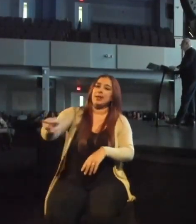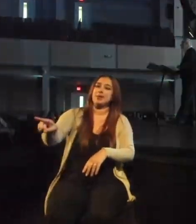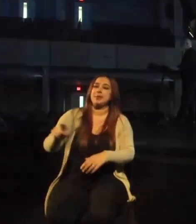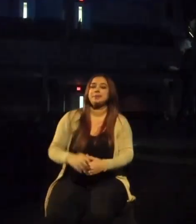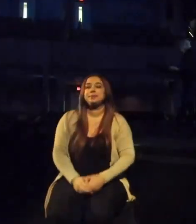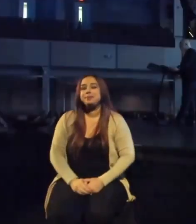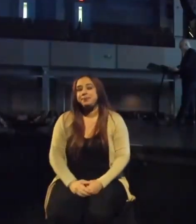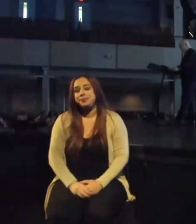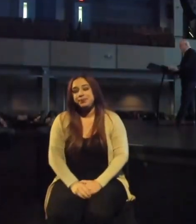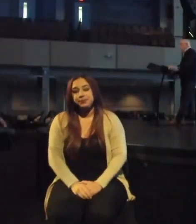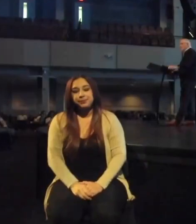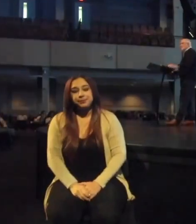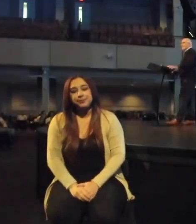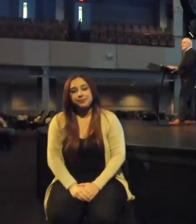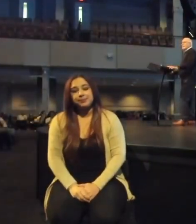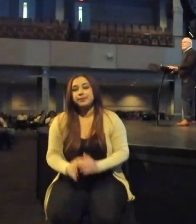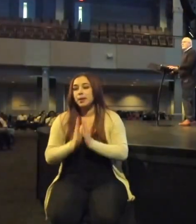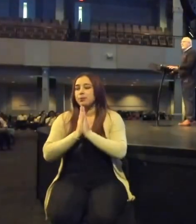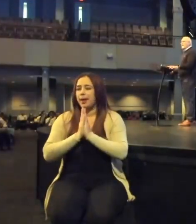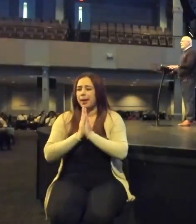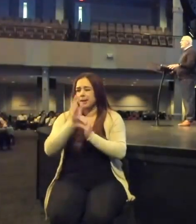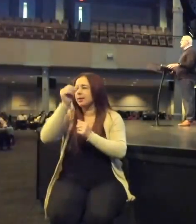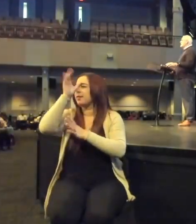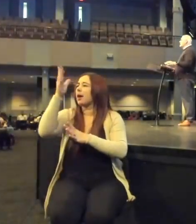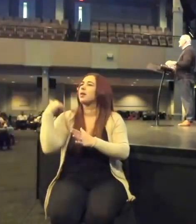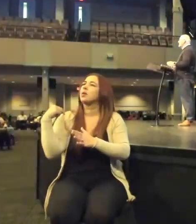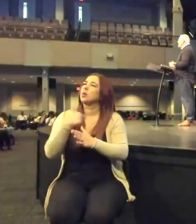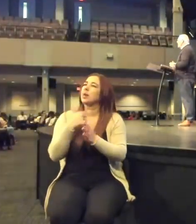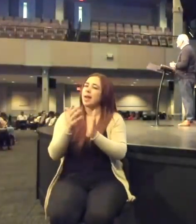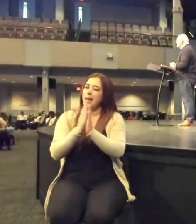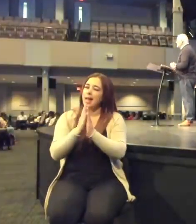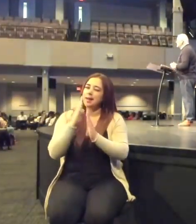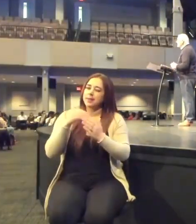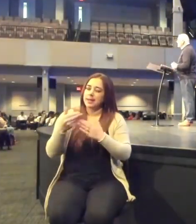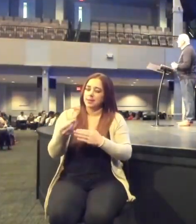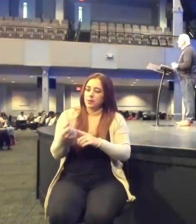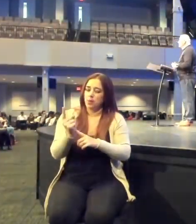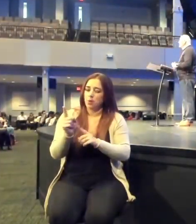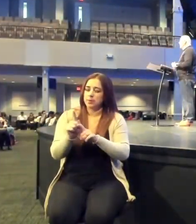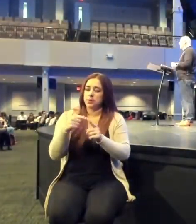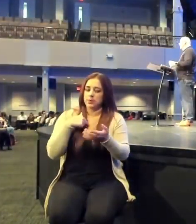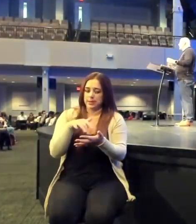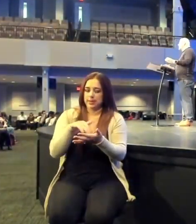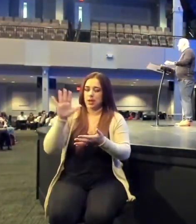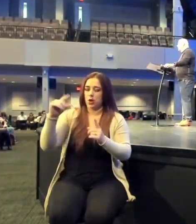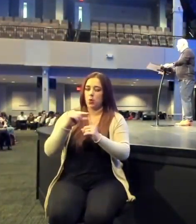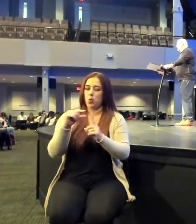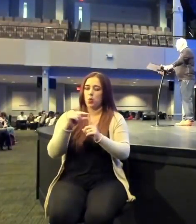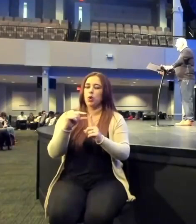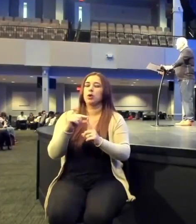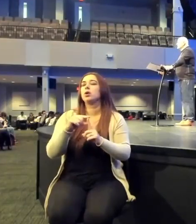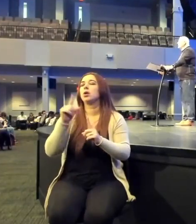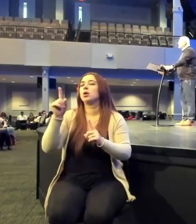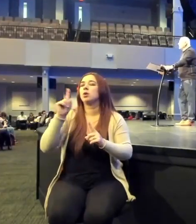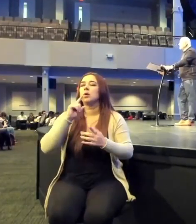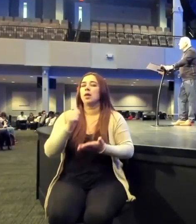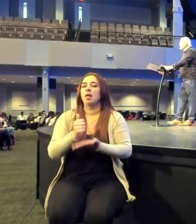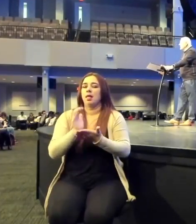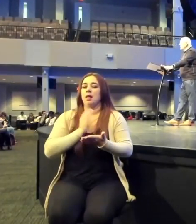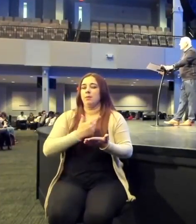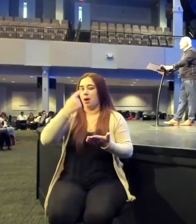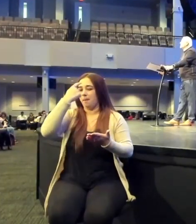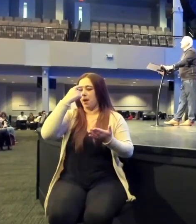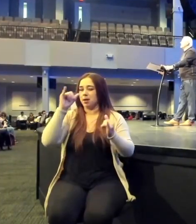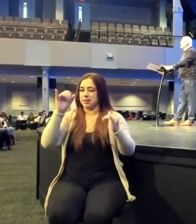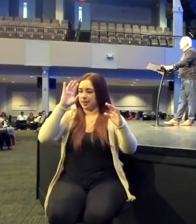weekend. Let's pray again together. Father, we ask in these next few moments as we study your word that you might cause our minds to be focused,